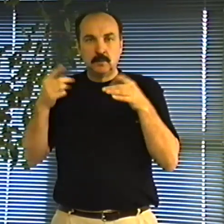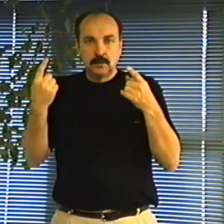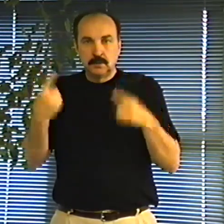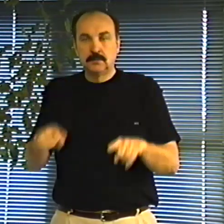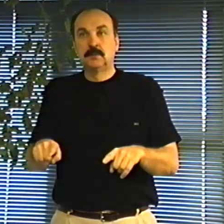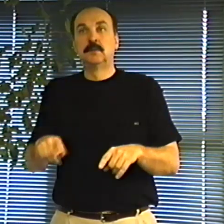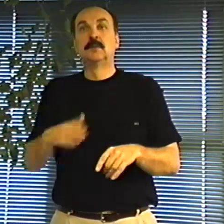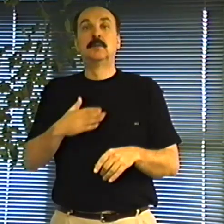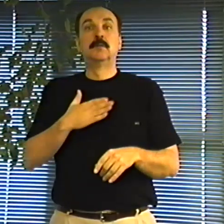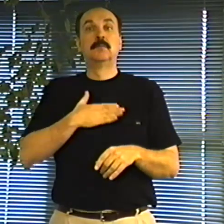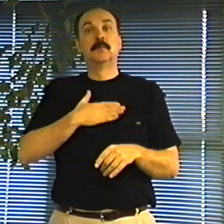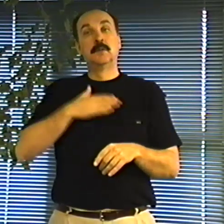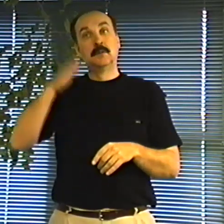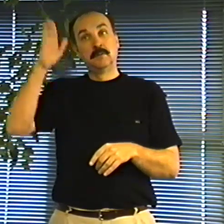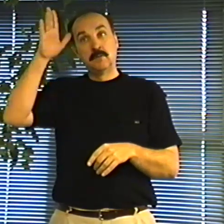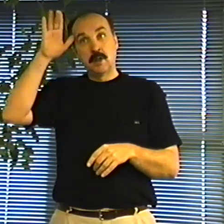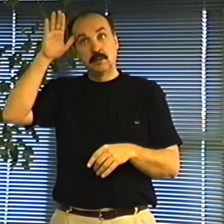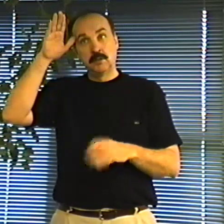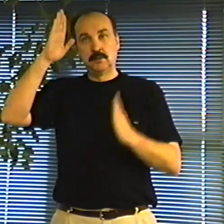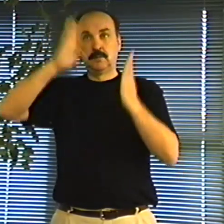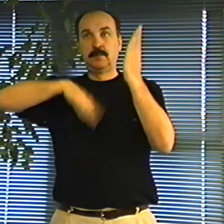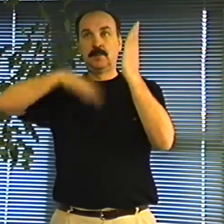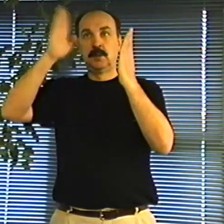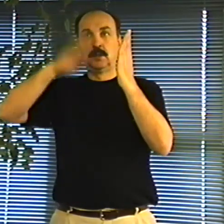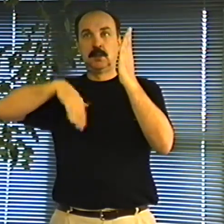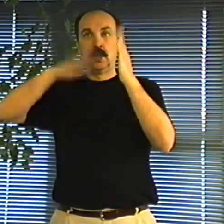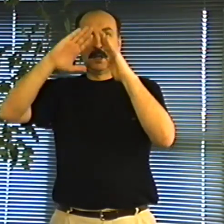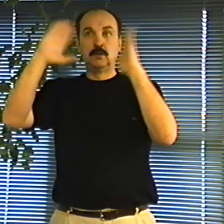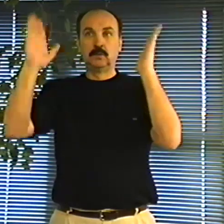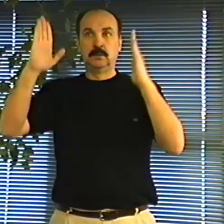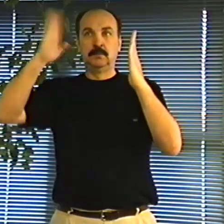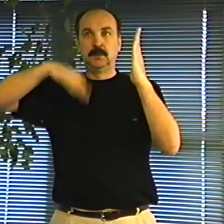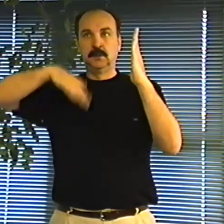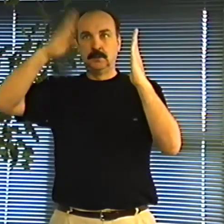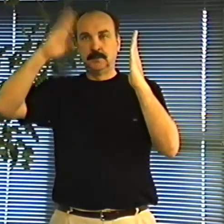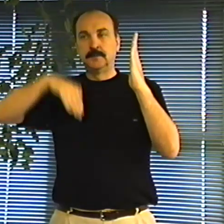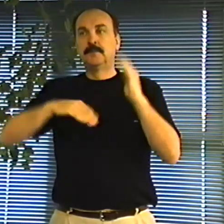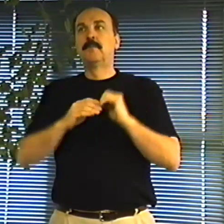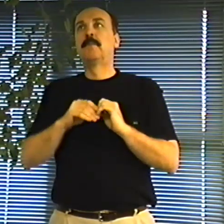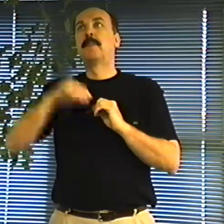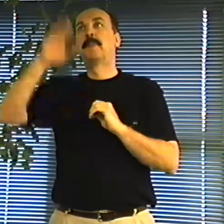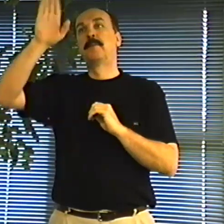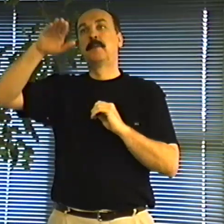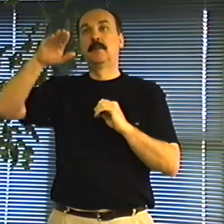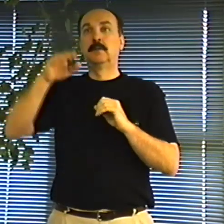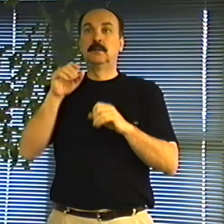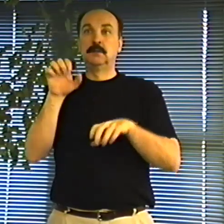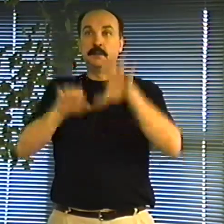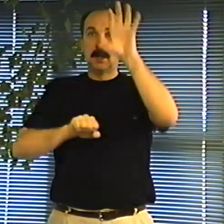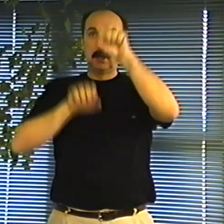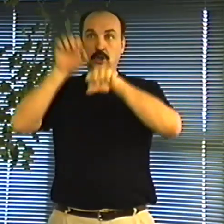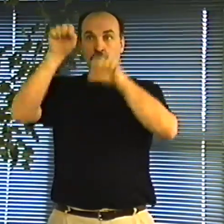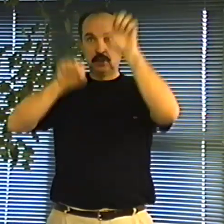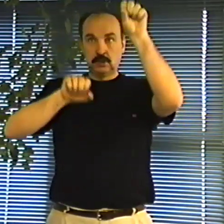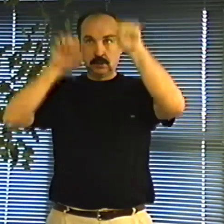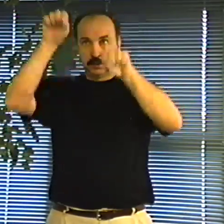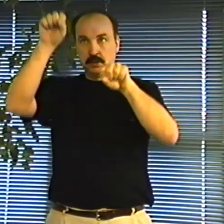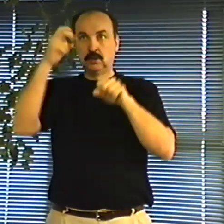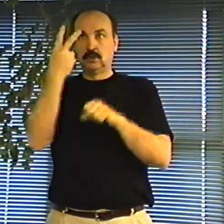that evening and explained to us what had happened. And she explained that my father was painting the house on the outside and